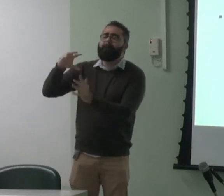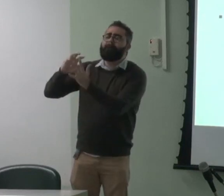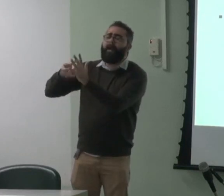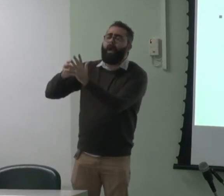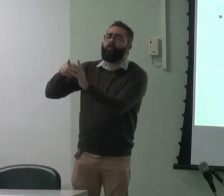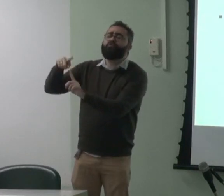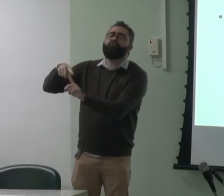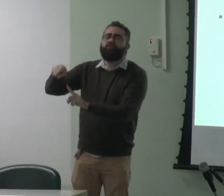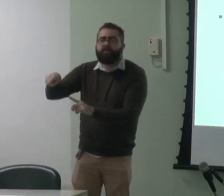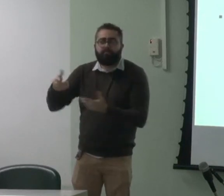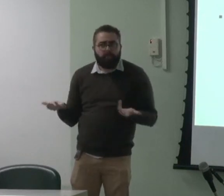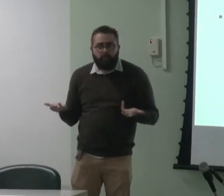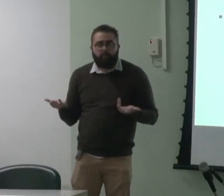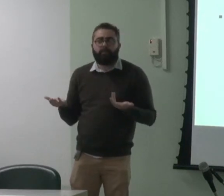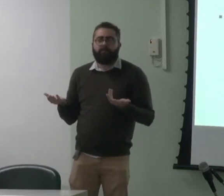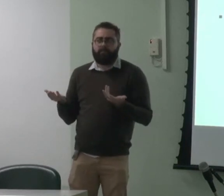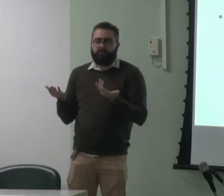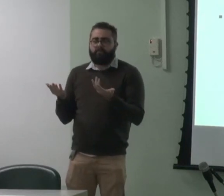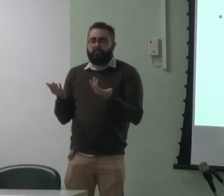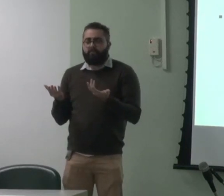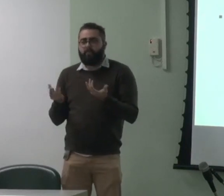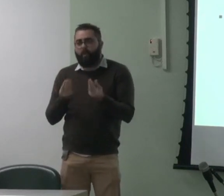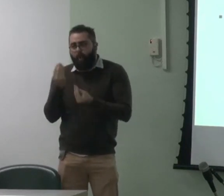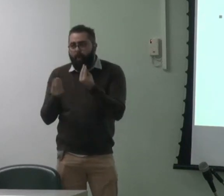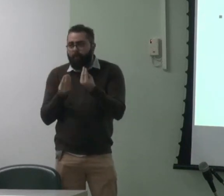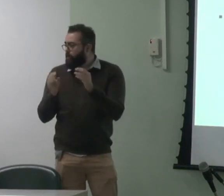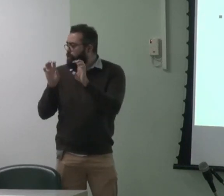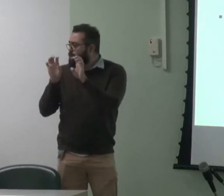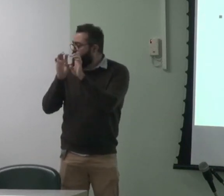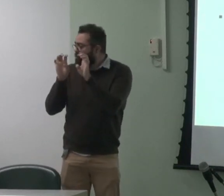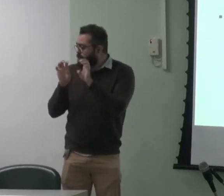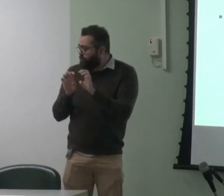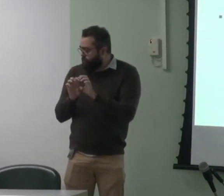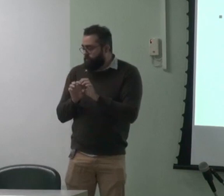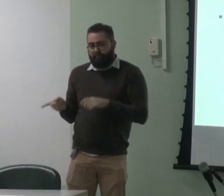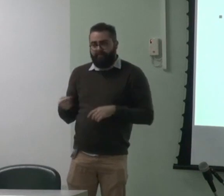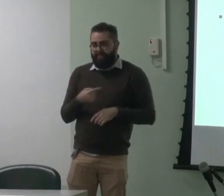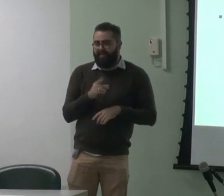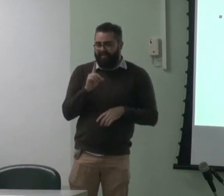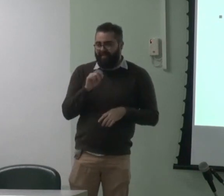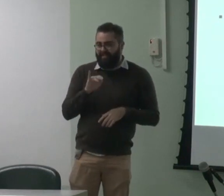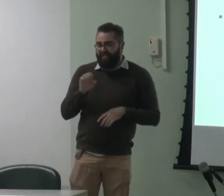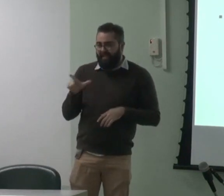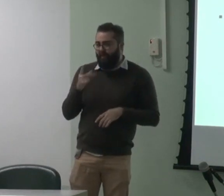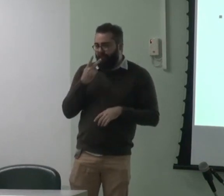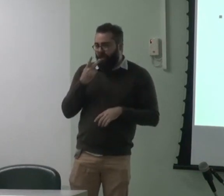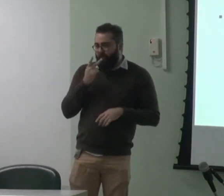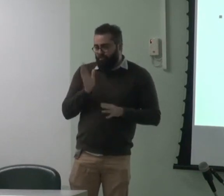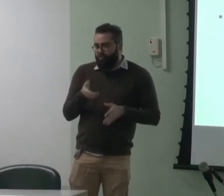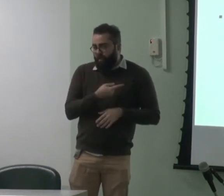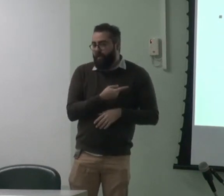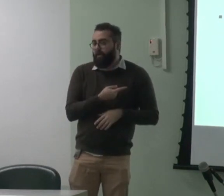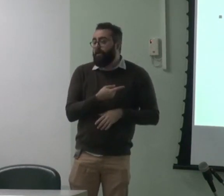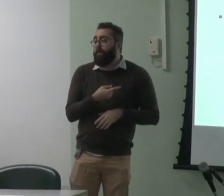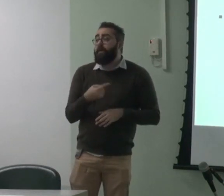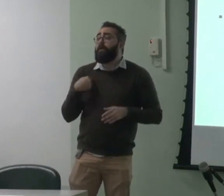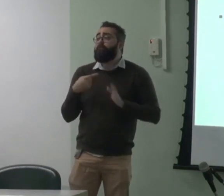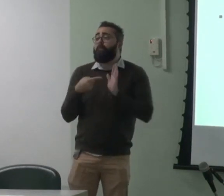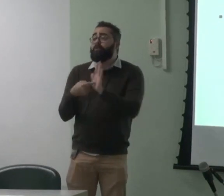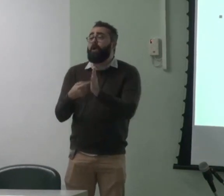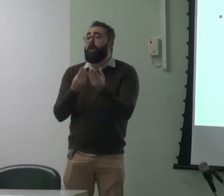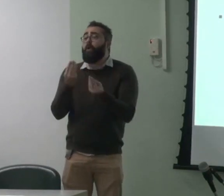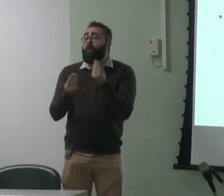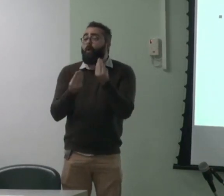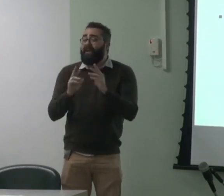explain the structure of the World Atlas of Language Structures, which Dan already mentioned, and will show you how they are different from the